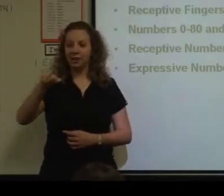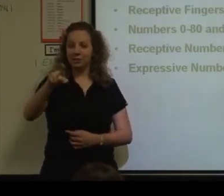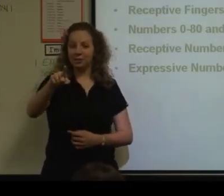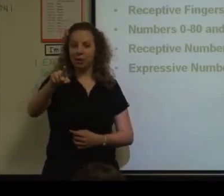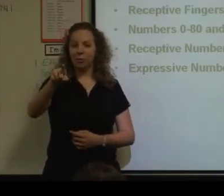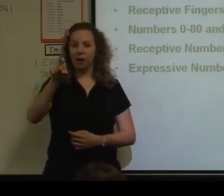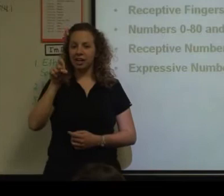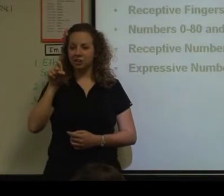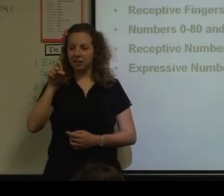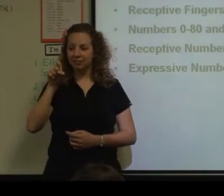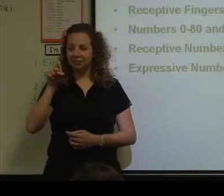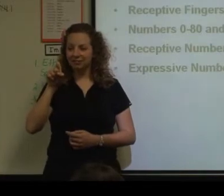So you can go 100,